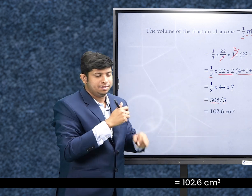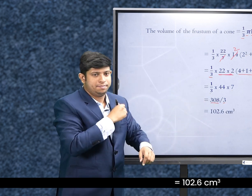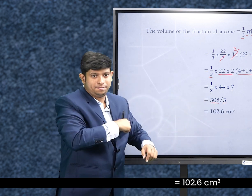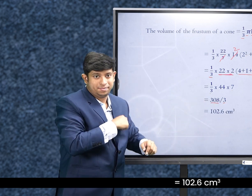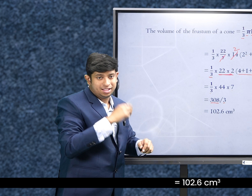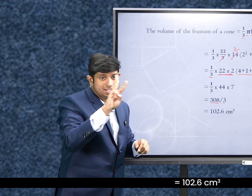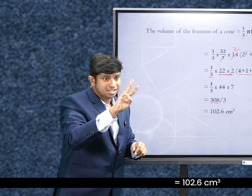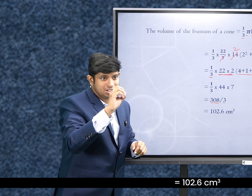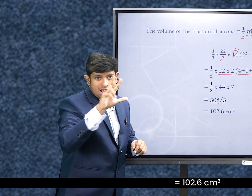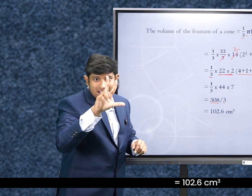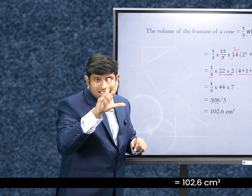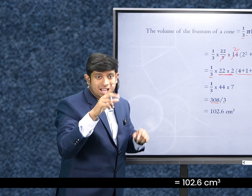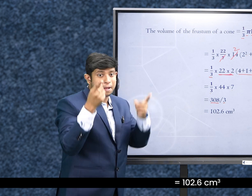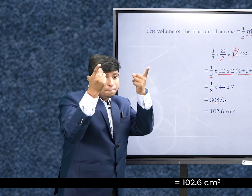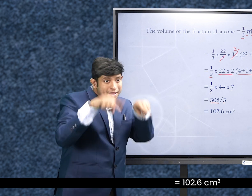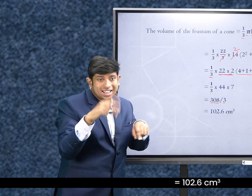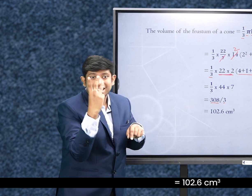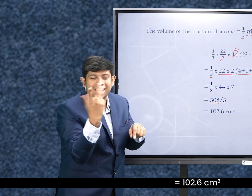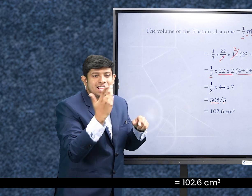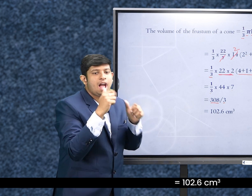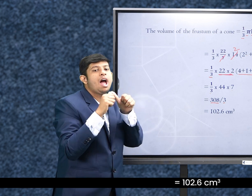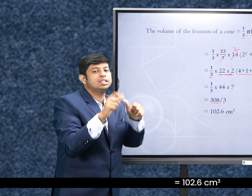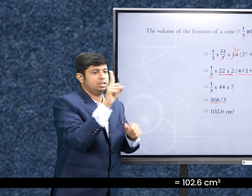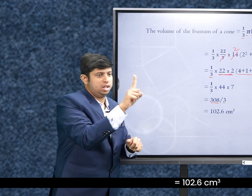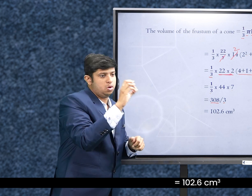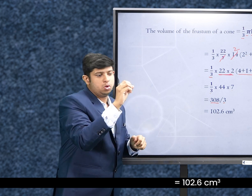That is equal to 102.6 centimeter cube.